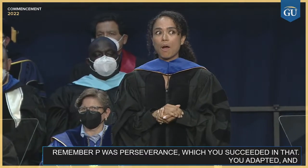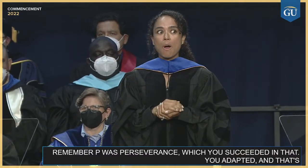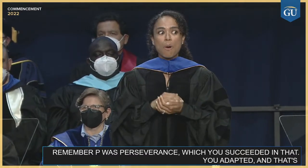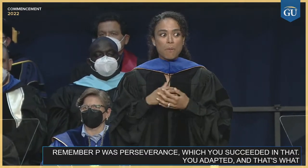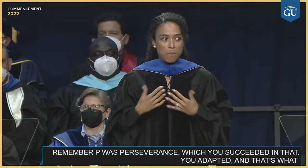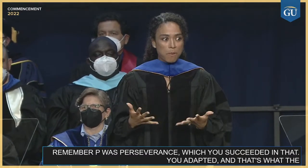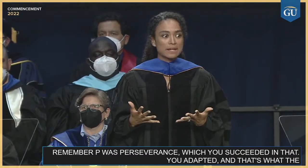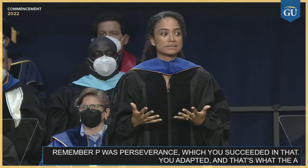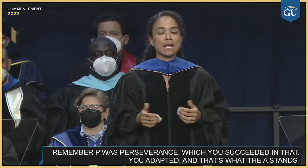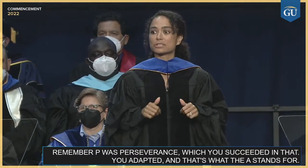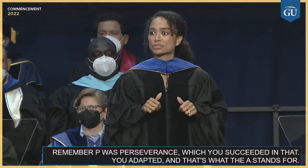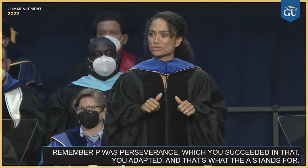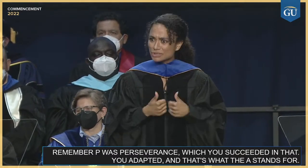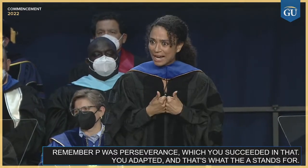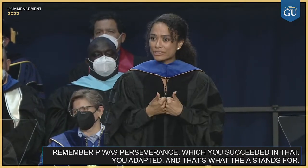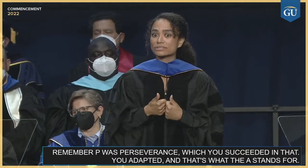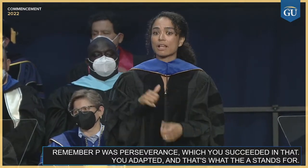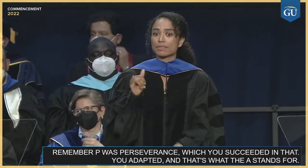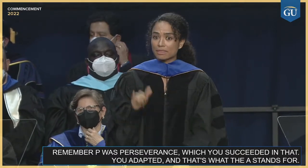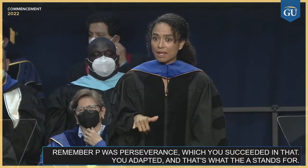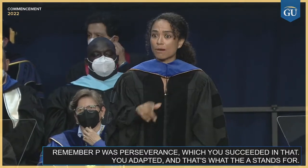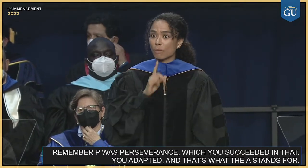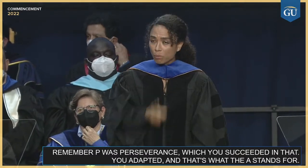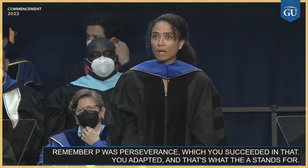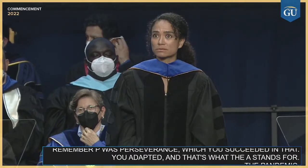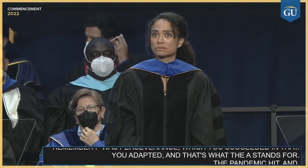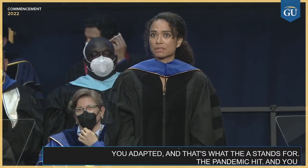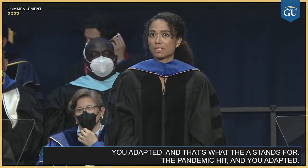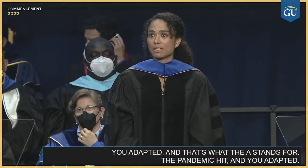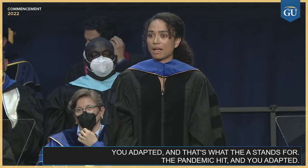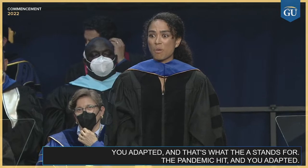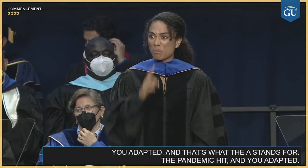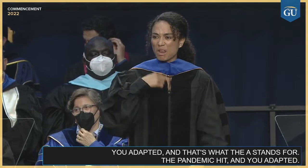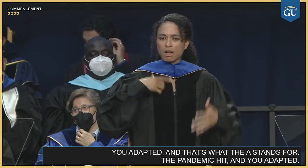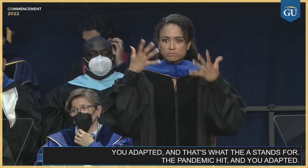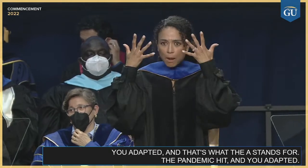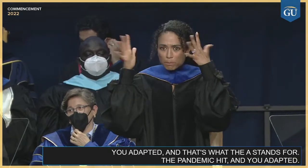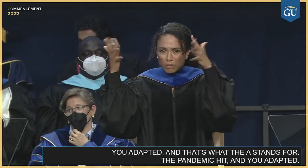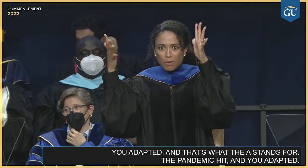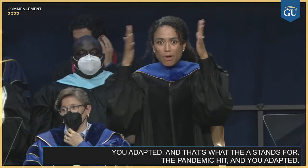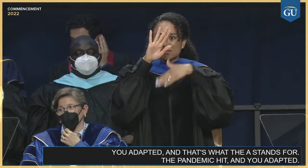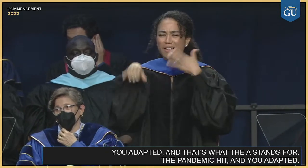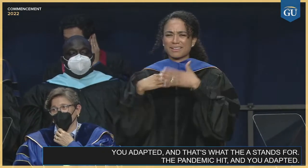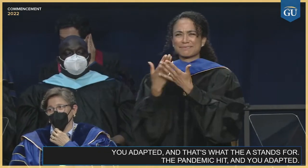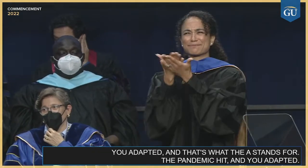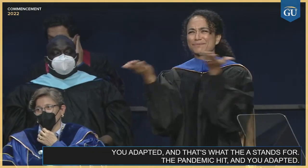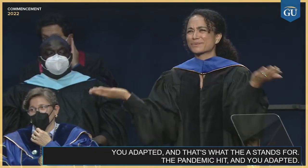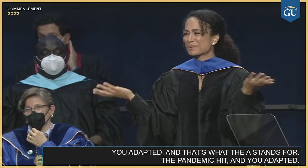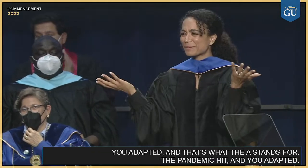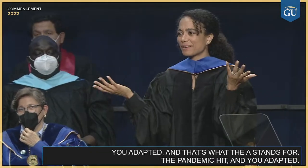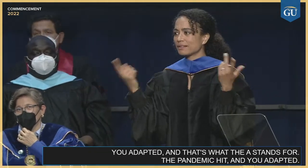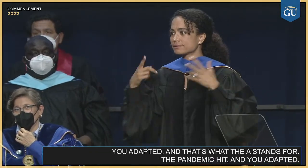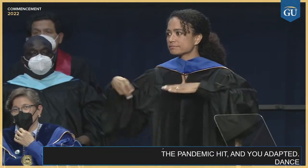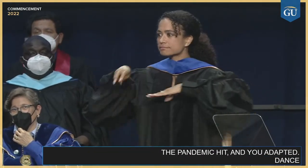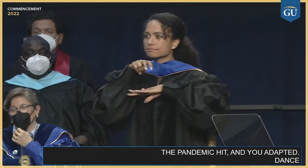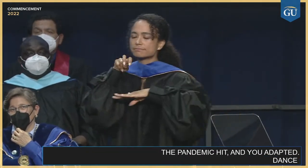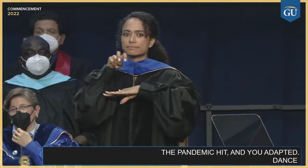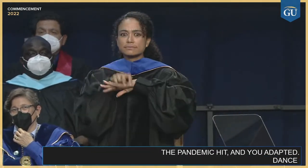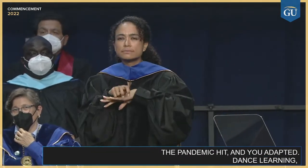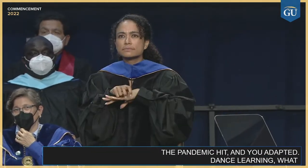adapted. Distance learning, what a challenge that was. I applaud each of you.